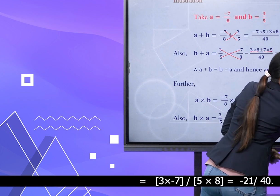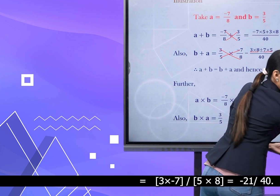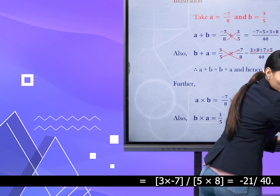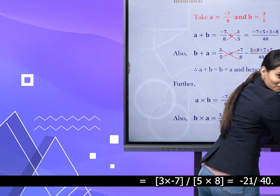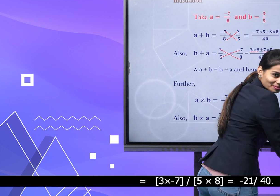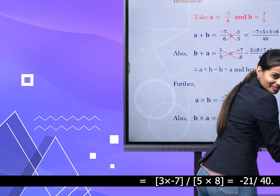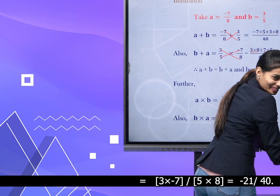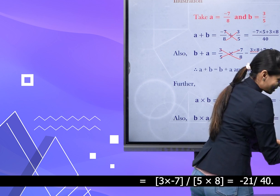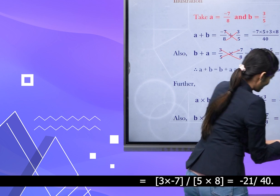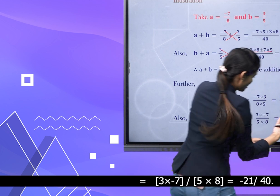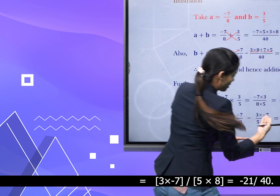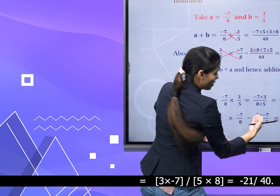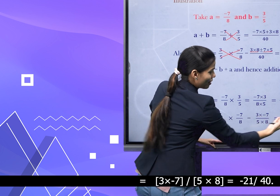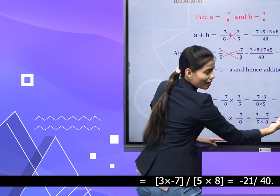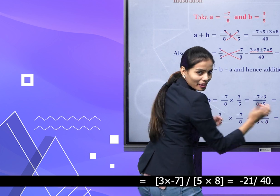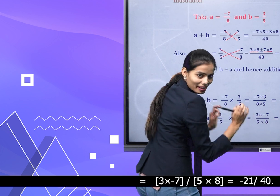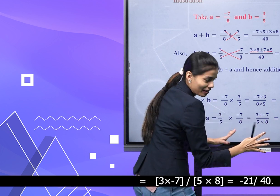Is equal to minus 21 by 40.